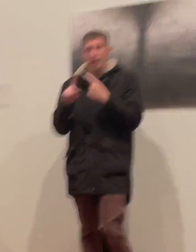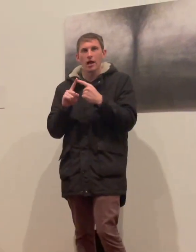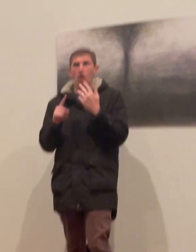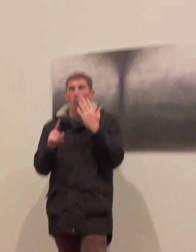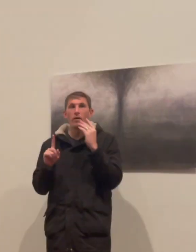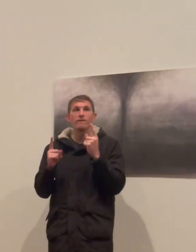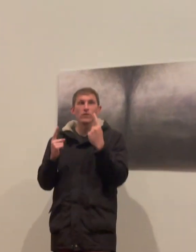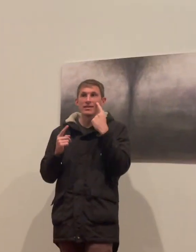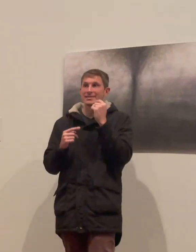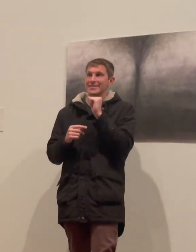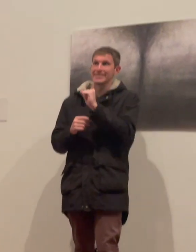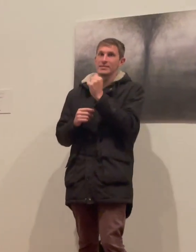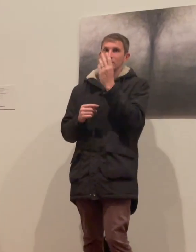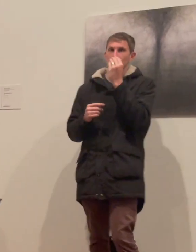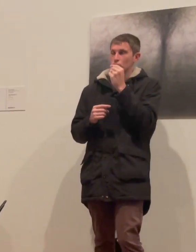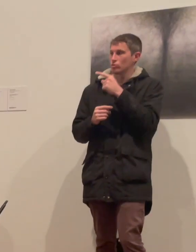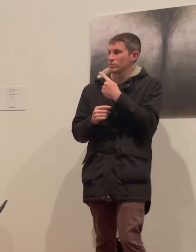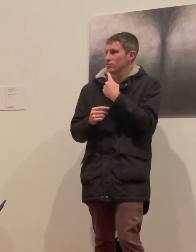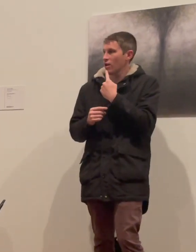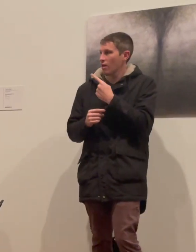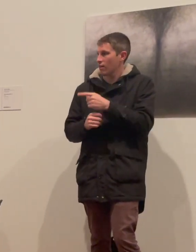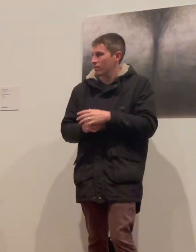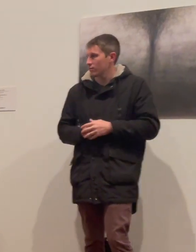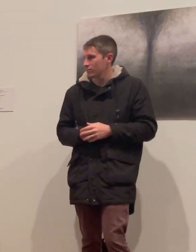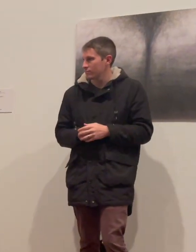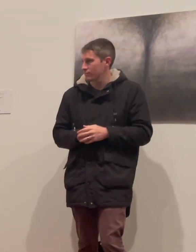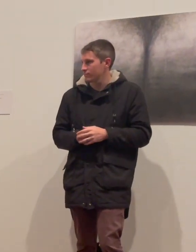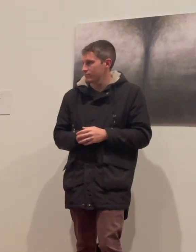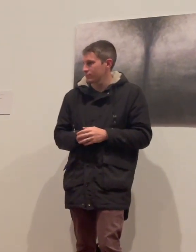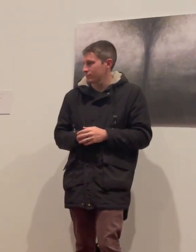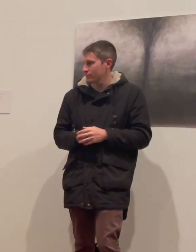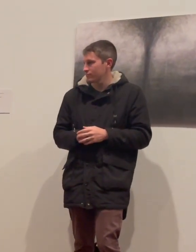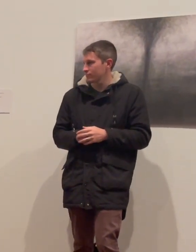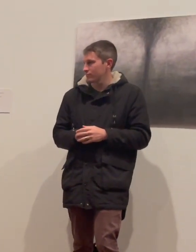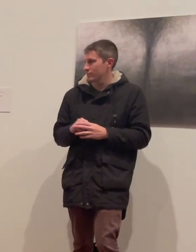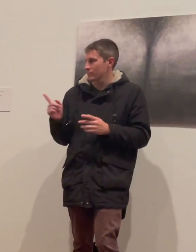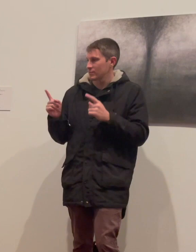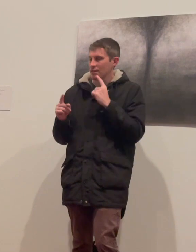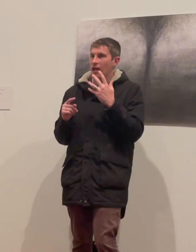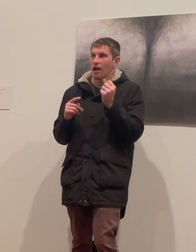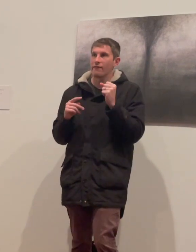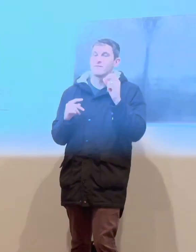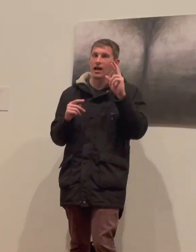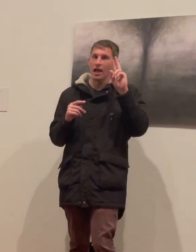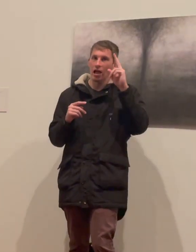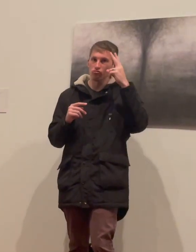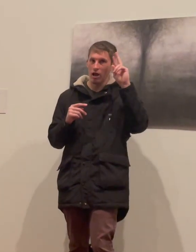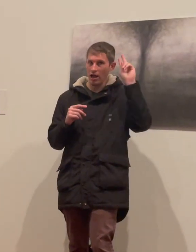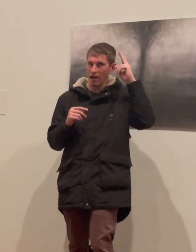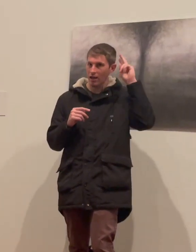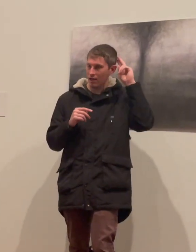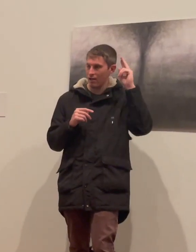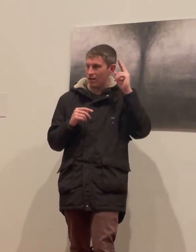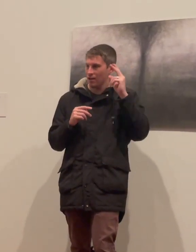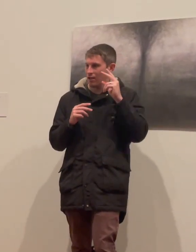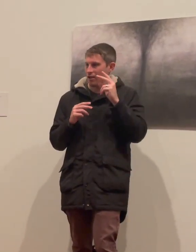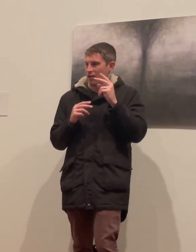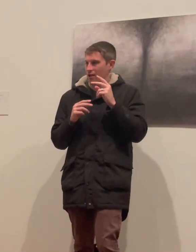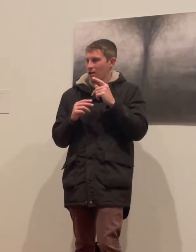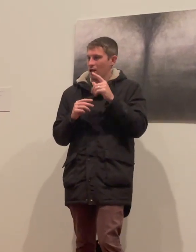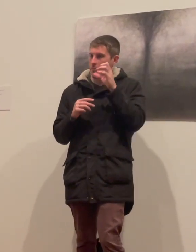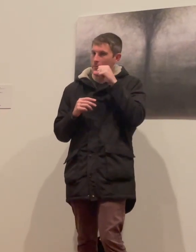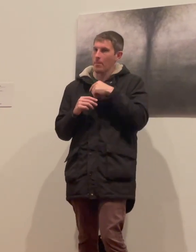see an image of this style of hairdryer? I remember my mum had one when I was